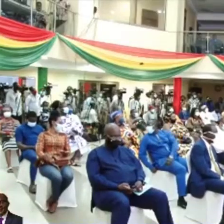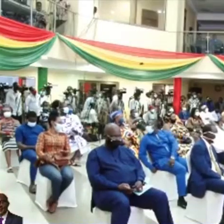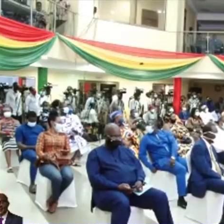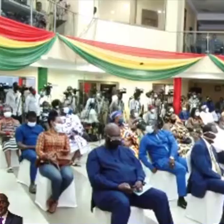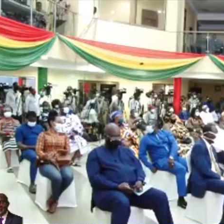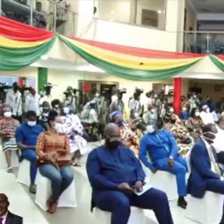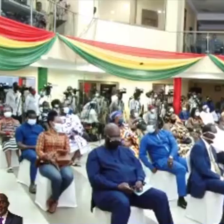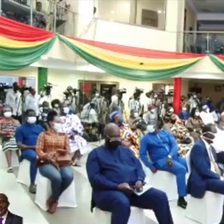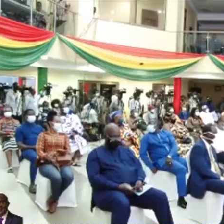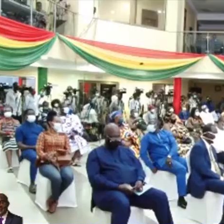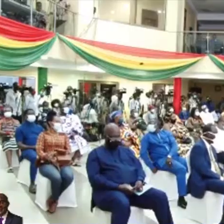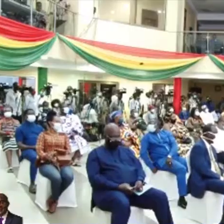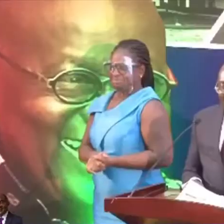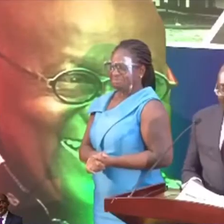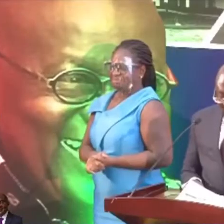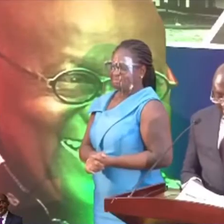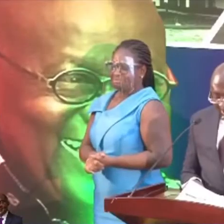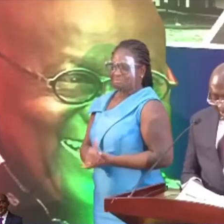So